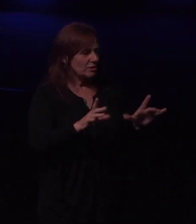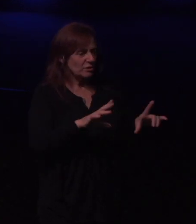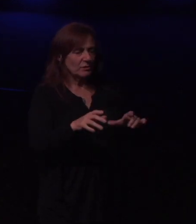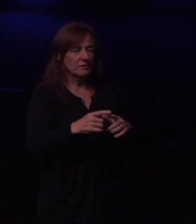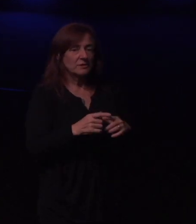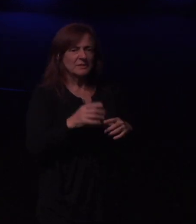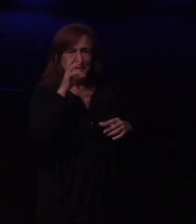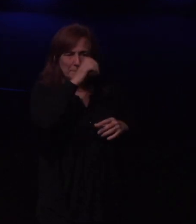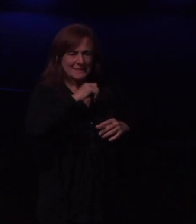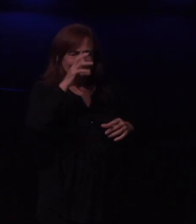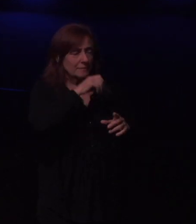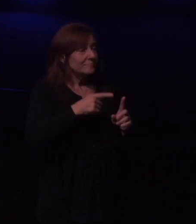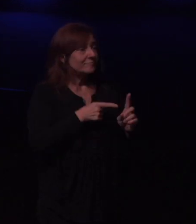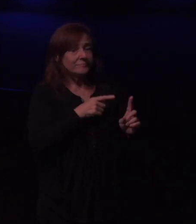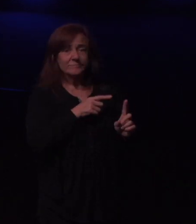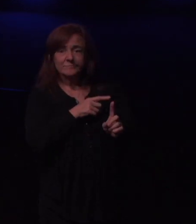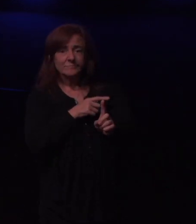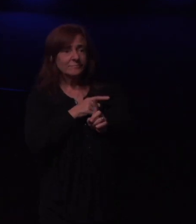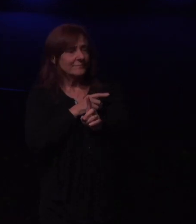just plain missing out.